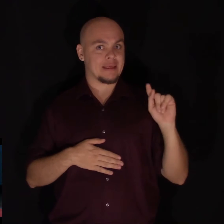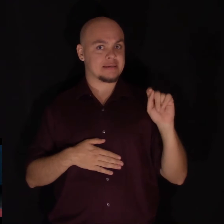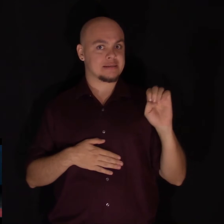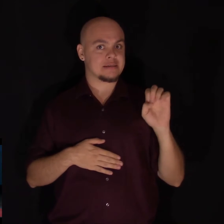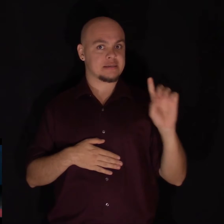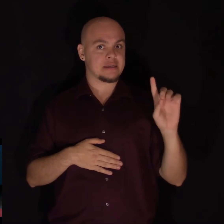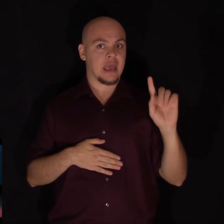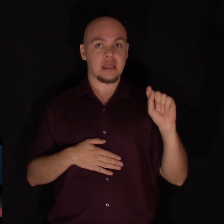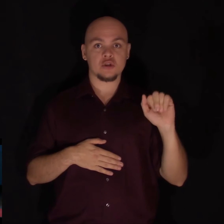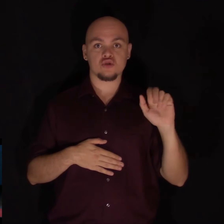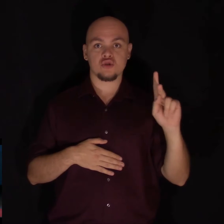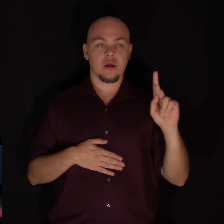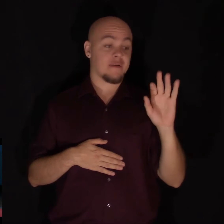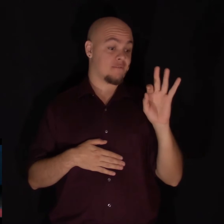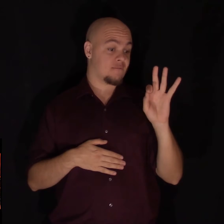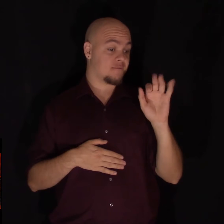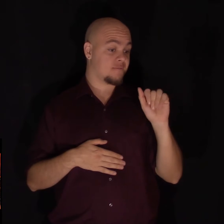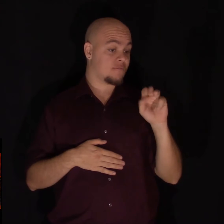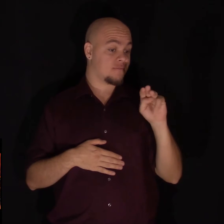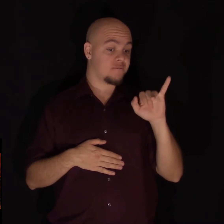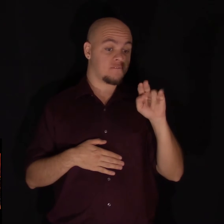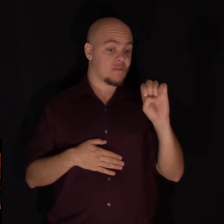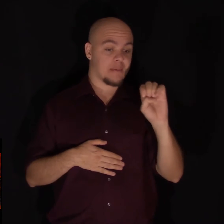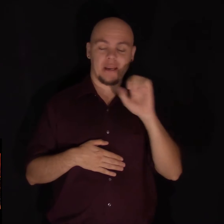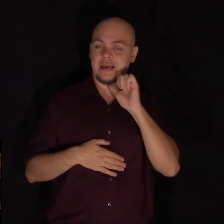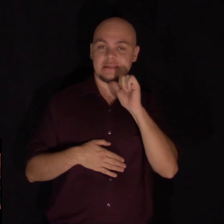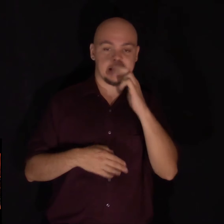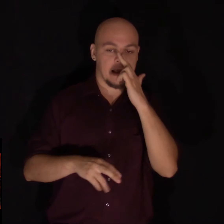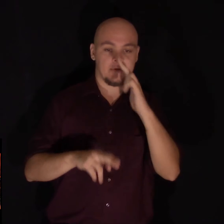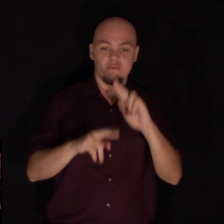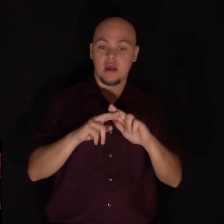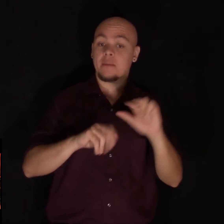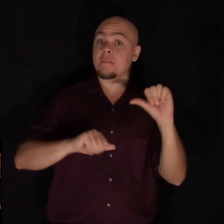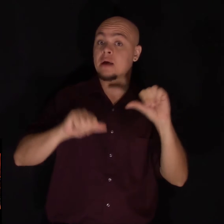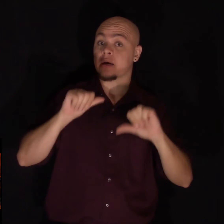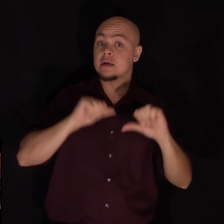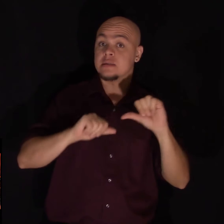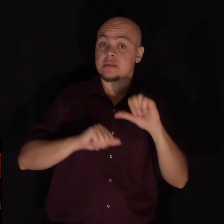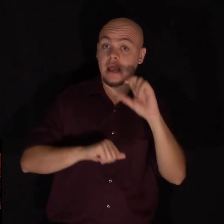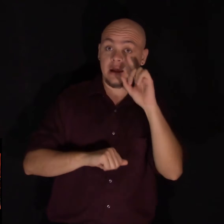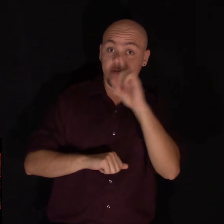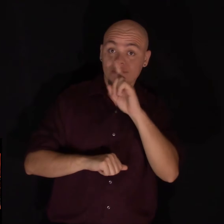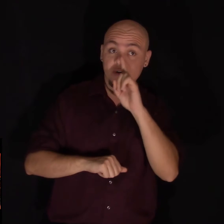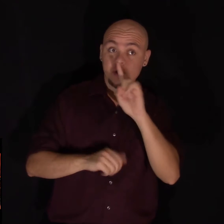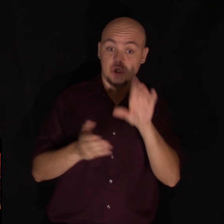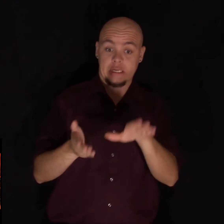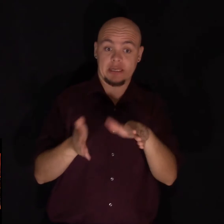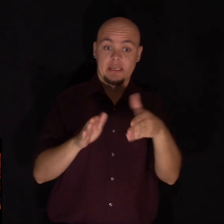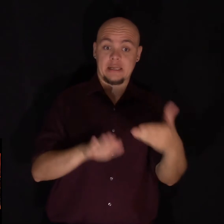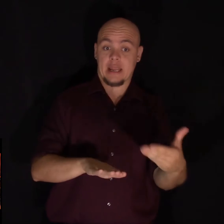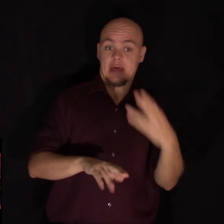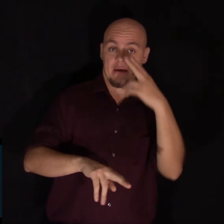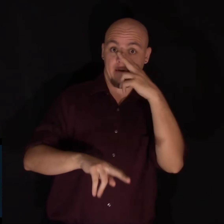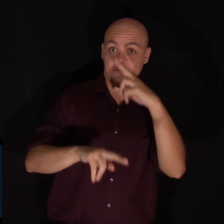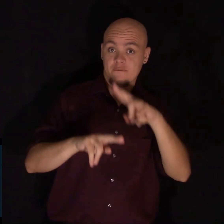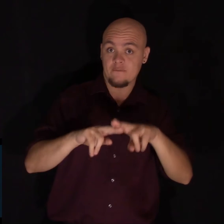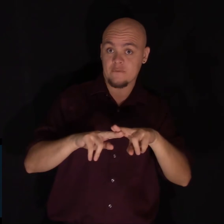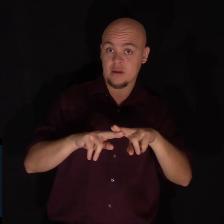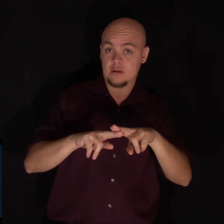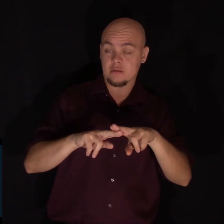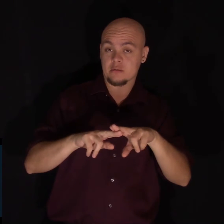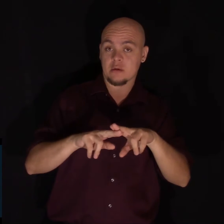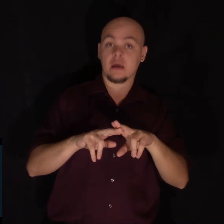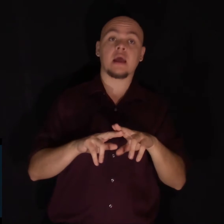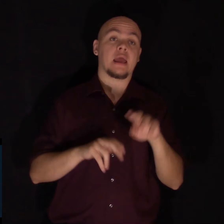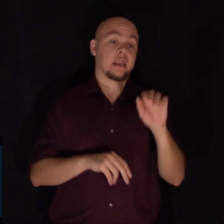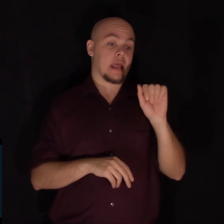Famine isn't fun. Death by science fiction, on the other hand, is fun. And one of the things that worries me most about the development